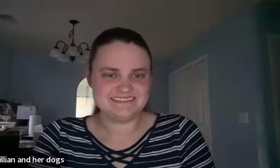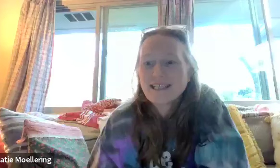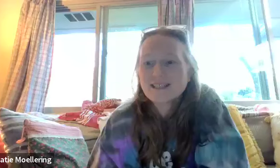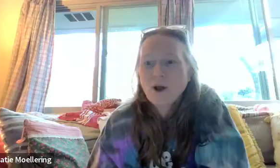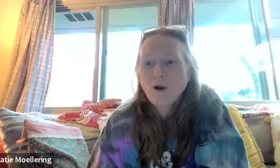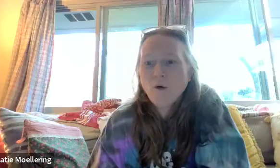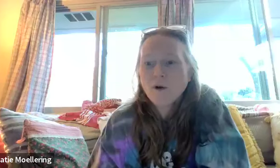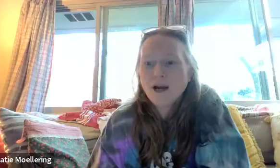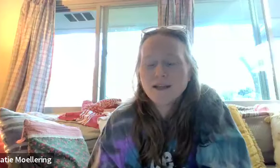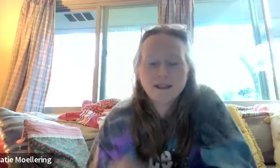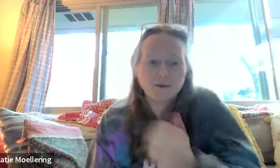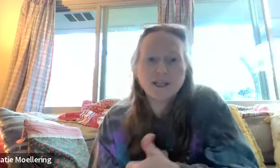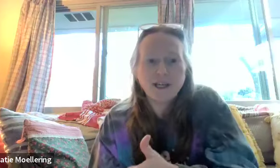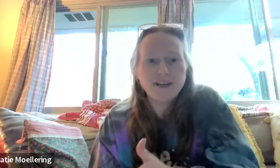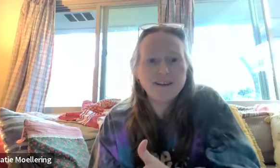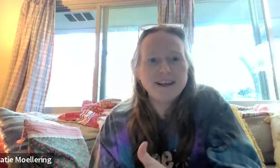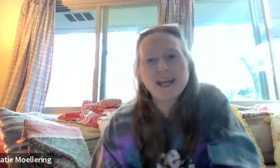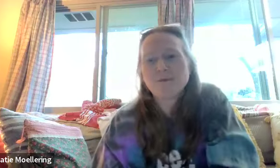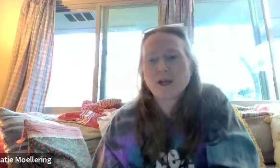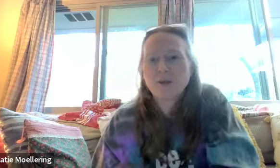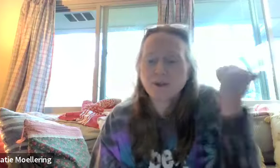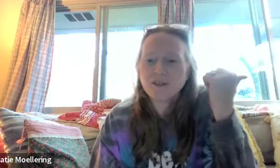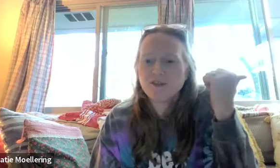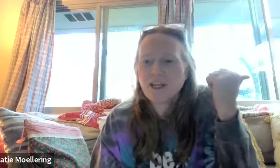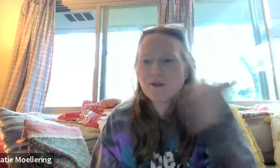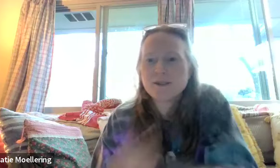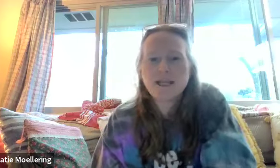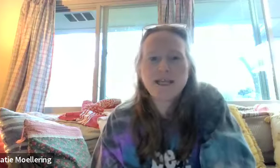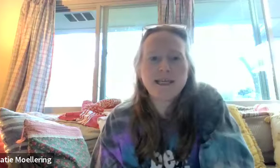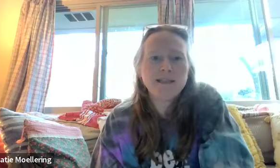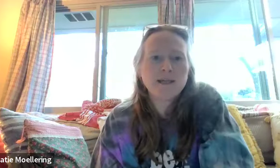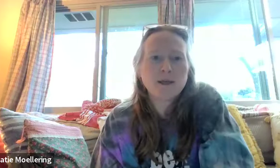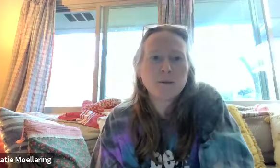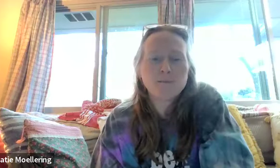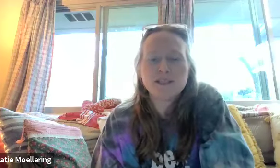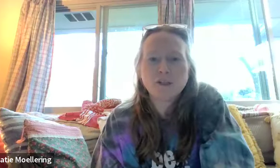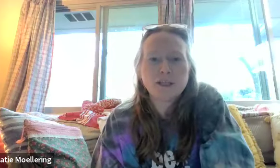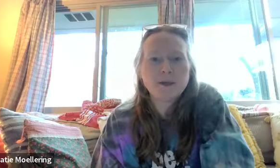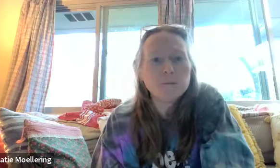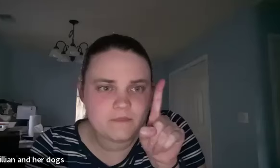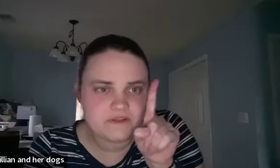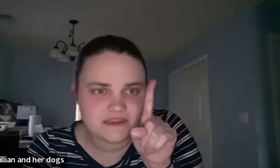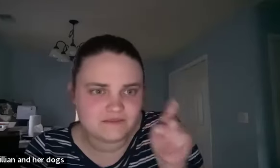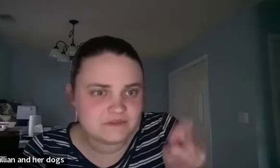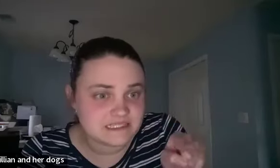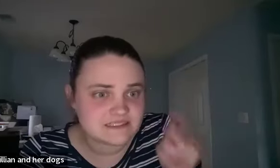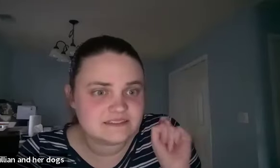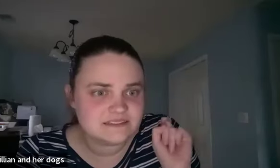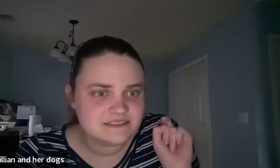Okay, so I think we're good. I'm gonna upload these videos and send y'all an email. One more thing. Yes. Yeah,